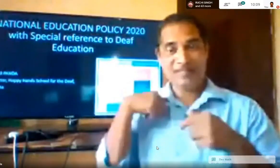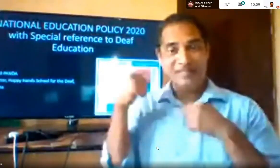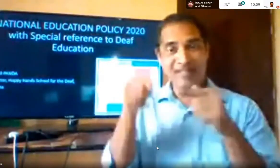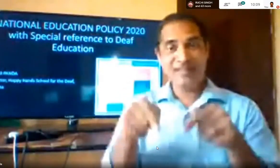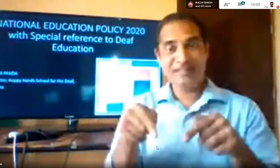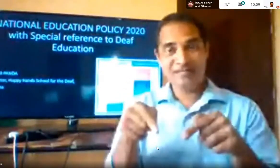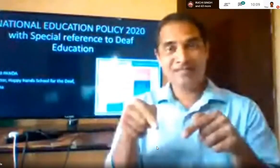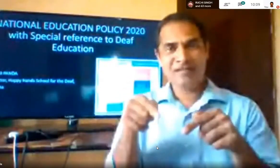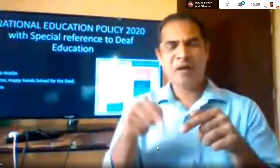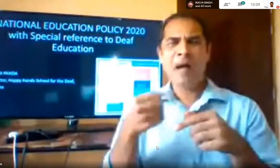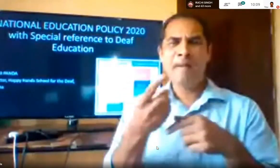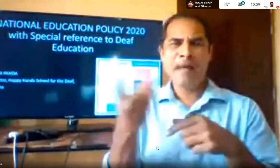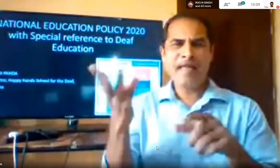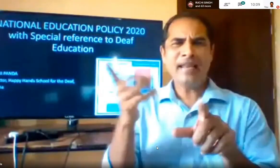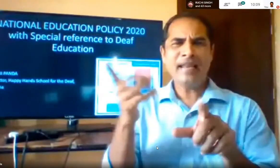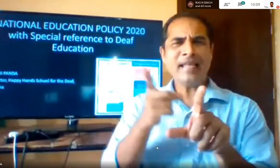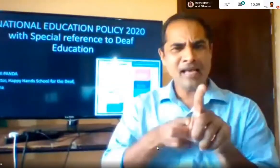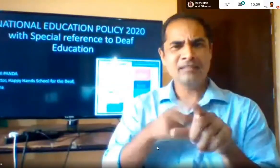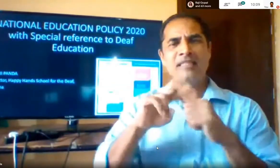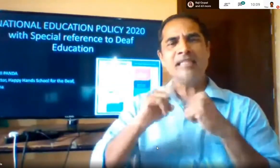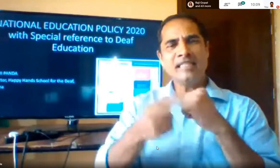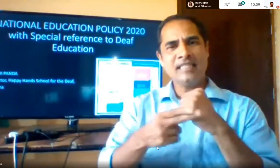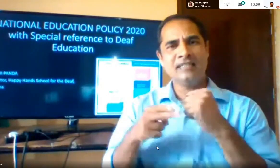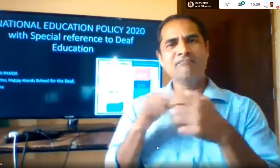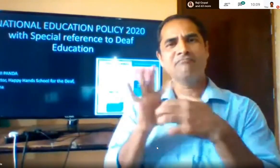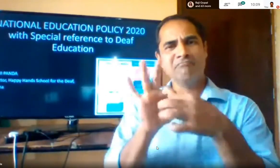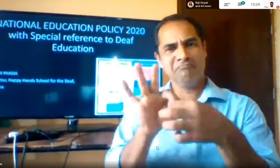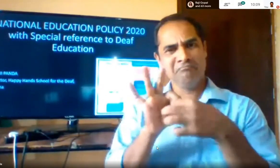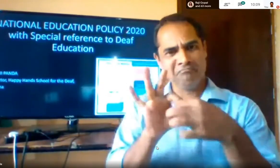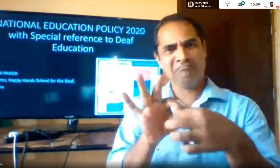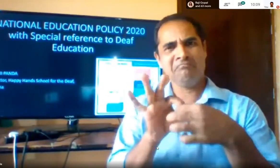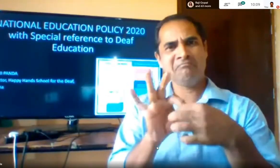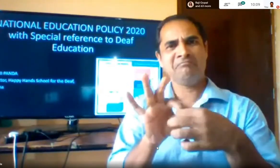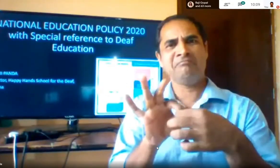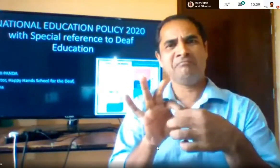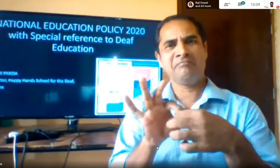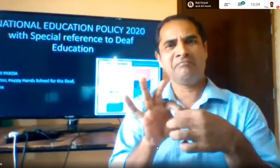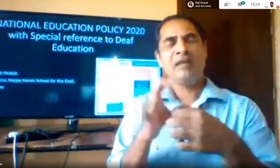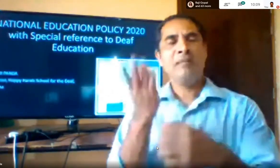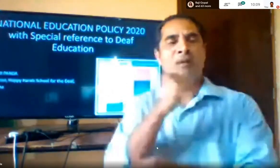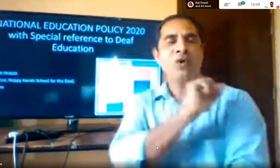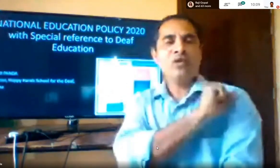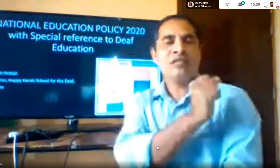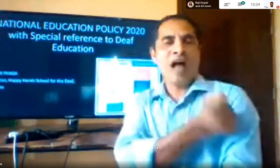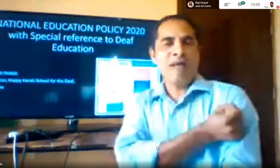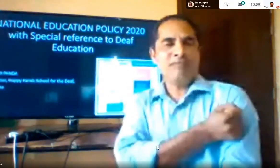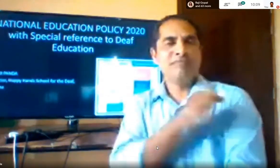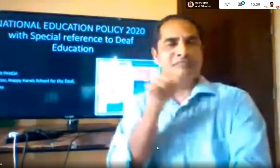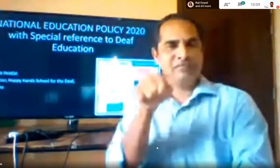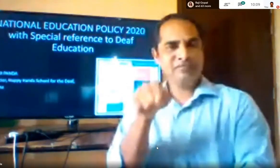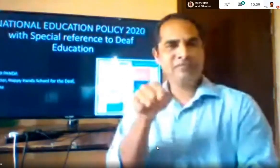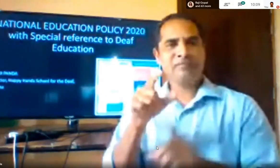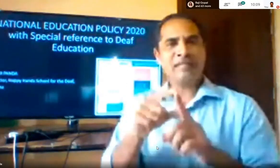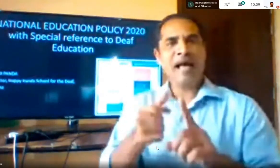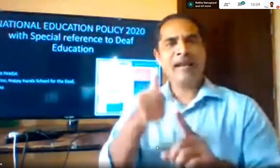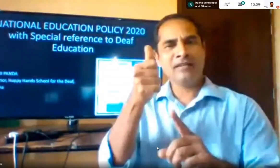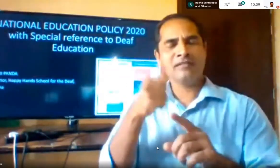webinar and inviting me for this webinar. I have been connected with NISH for the past few years